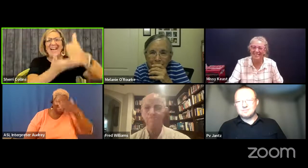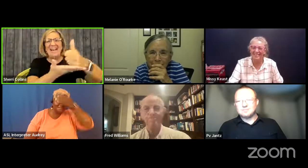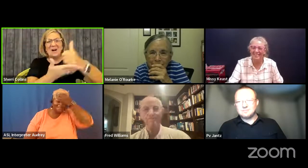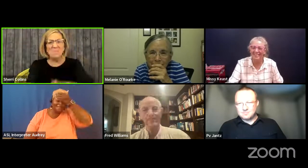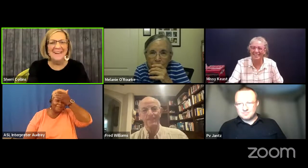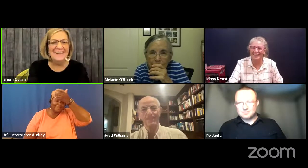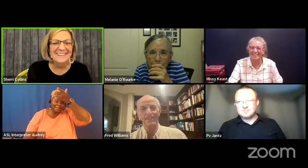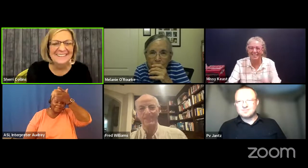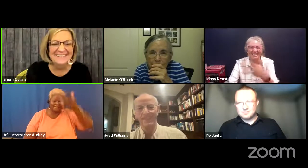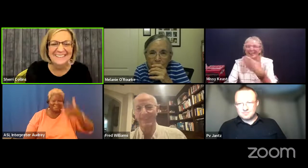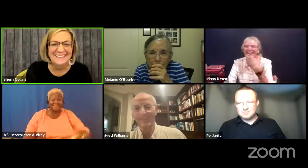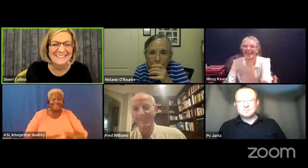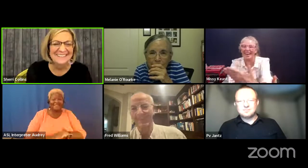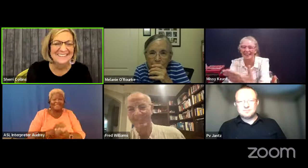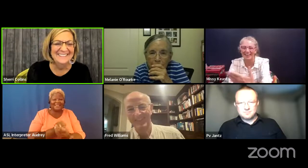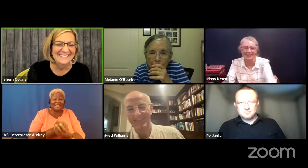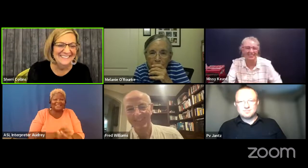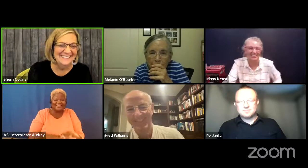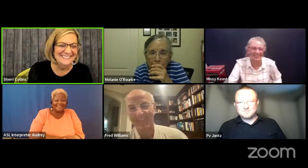thought I'd help.